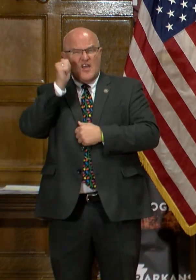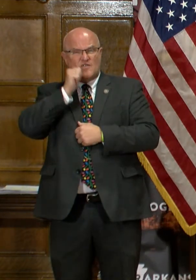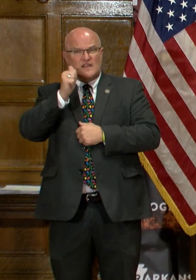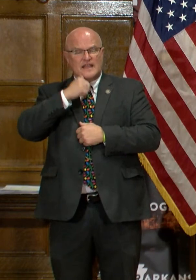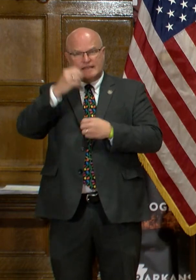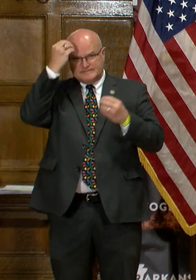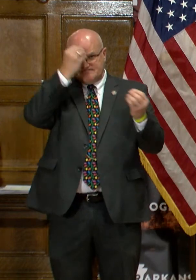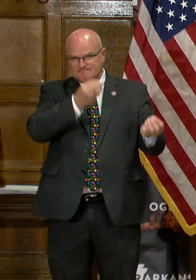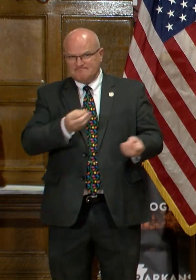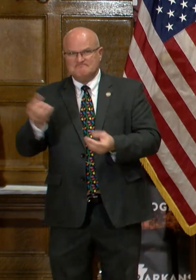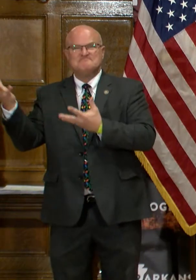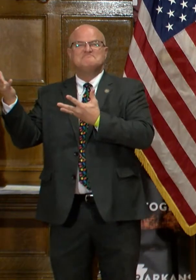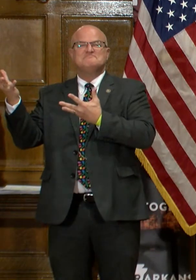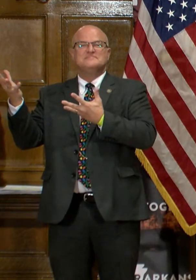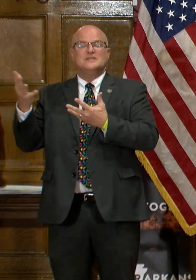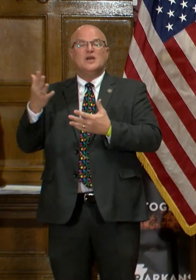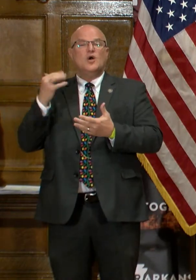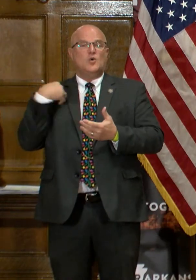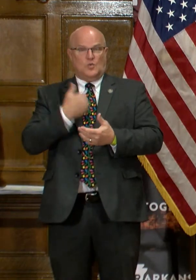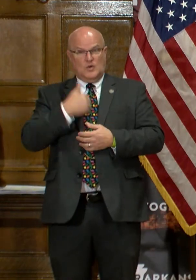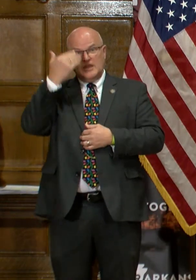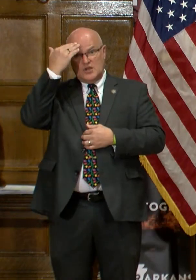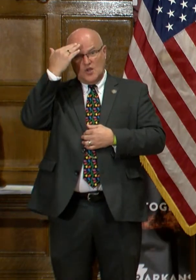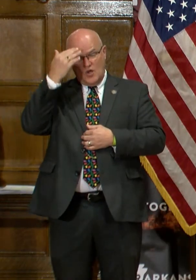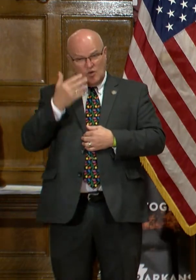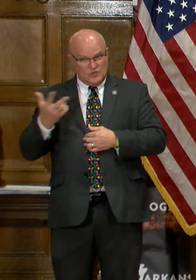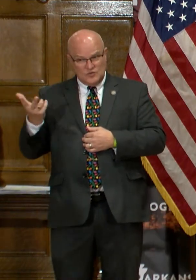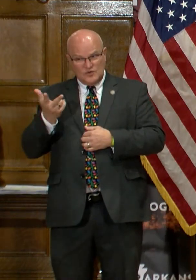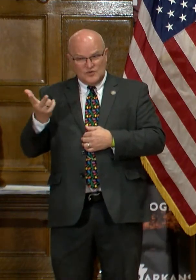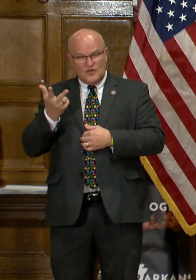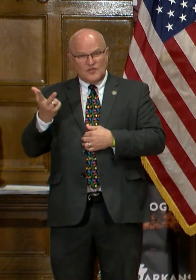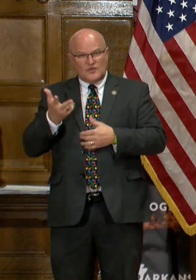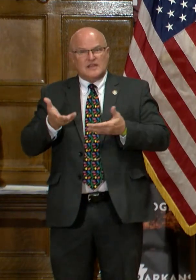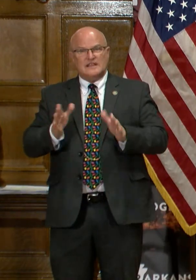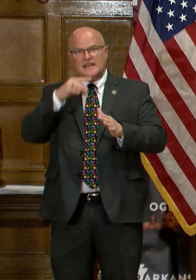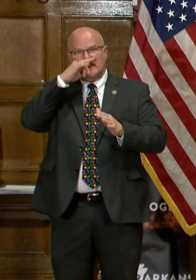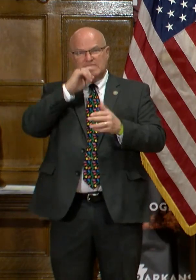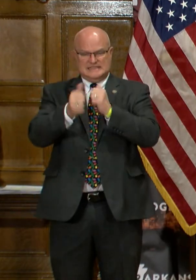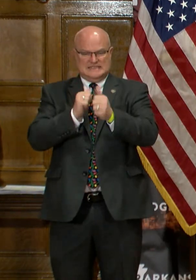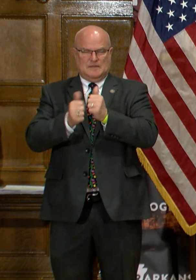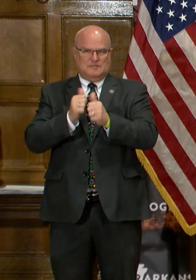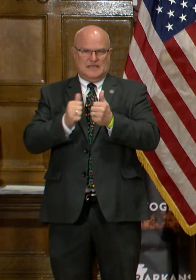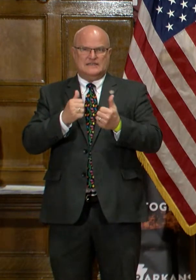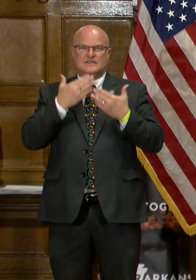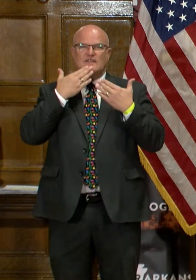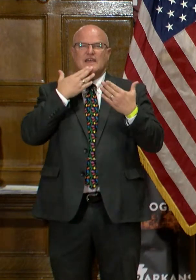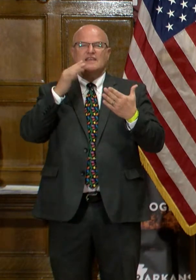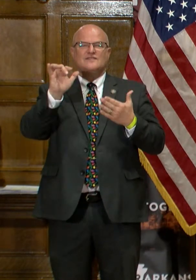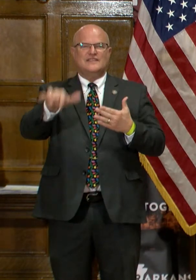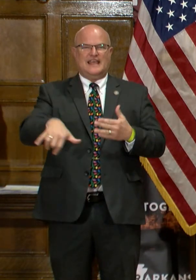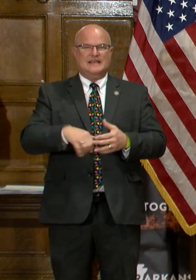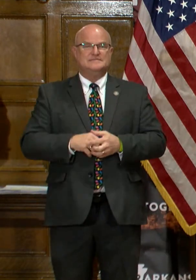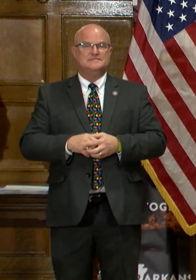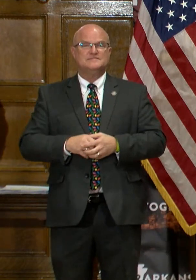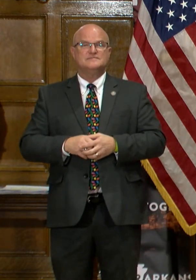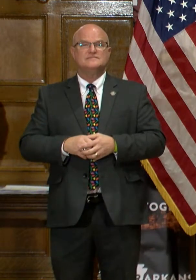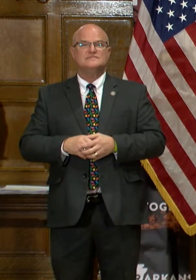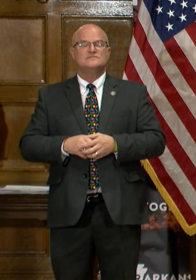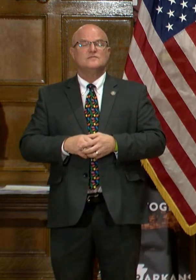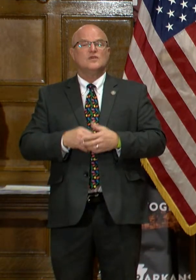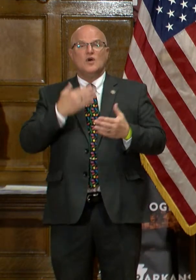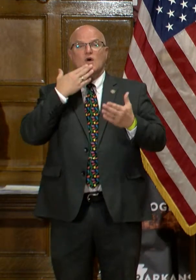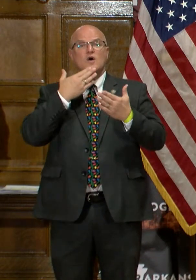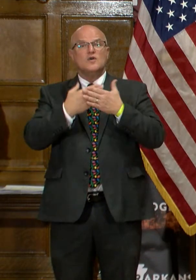want to pass that along to y'all because we know that y'all are the cause of that, letting our kids compete. So thank you very much for that. We've had a great